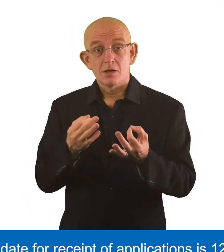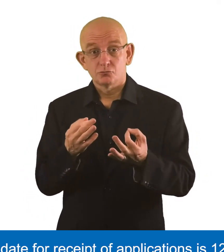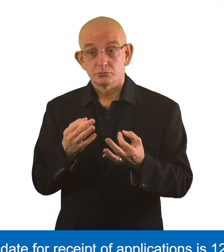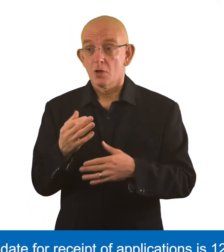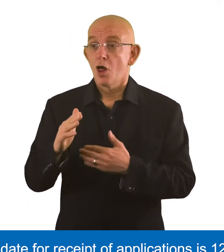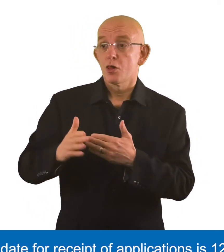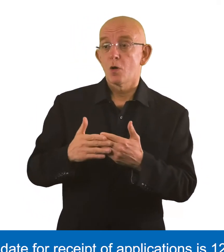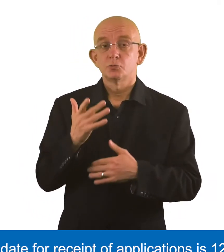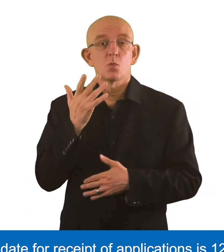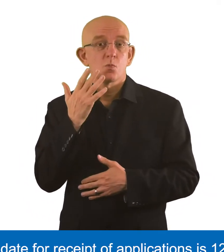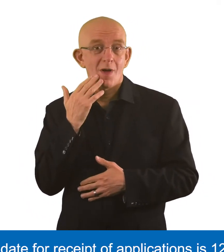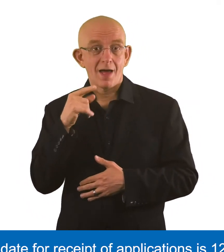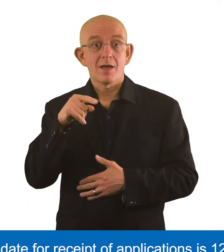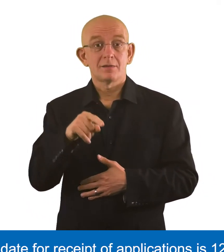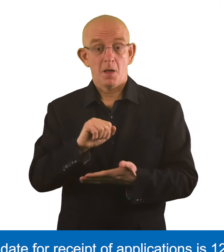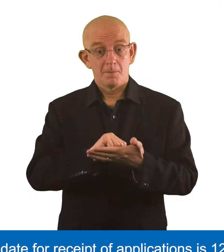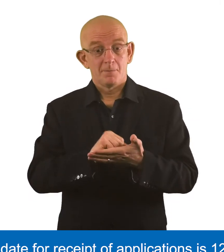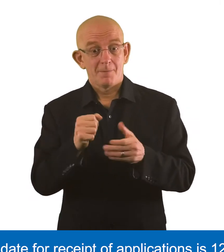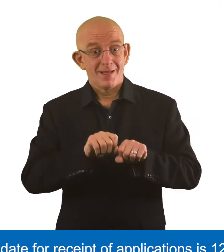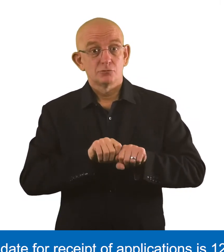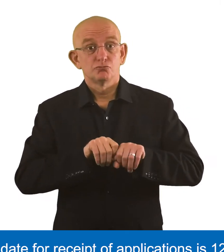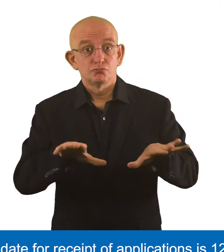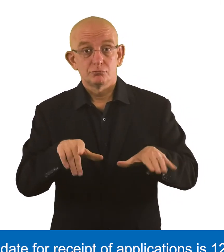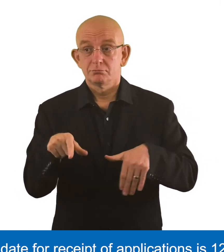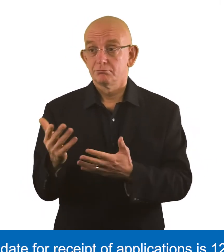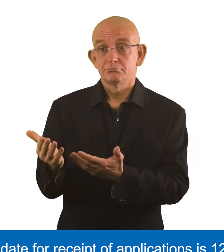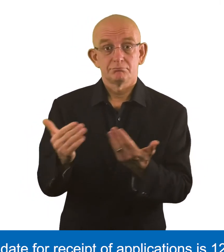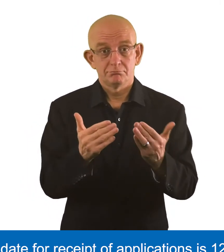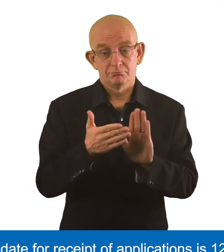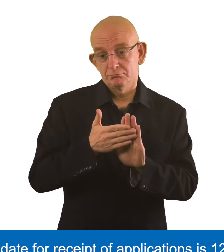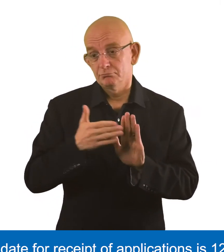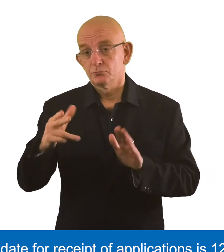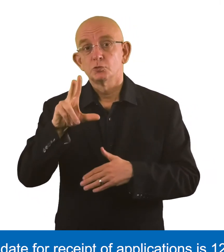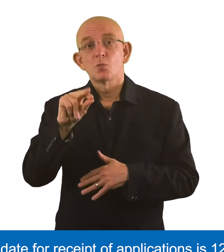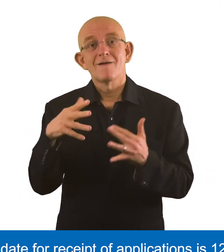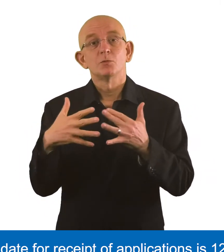The closing date for receipt of applications is 12 weeks from publication date.